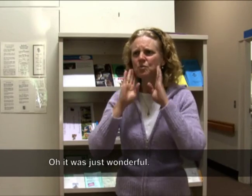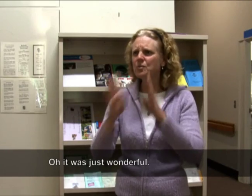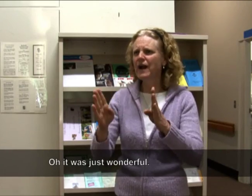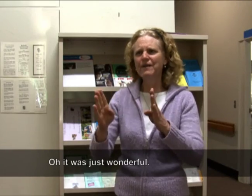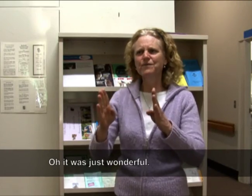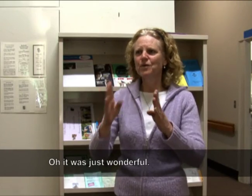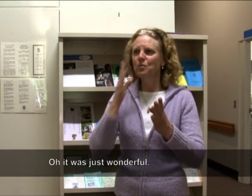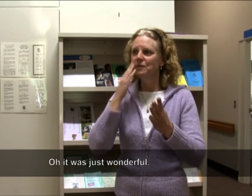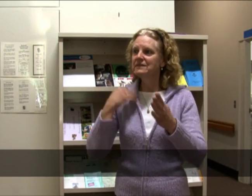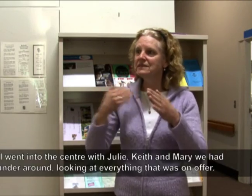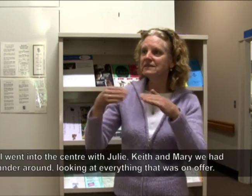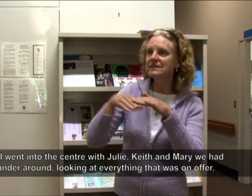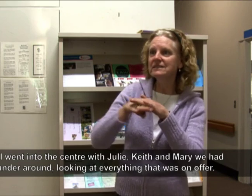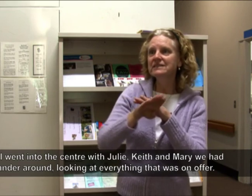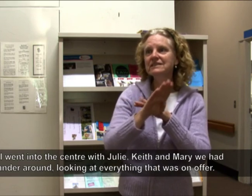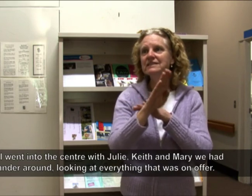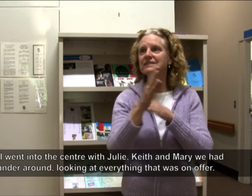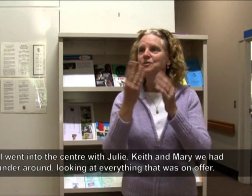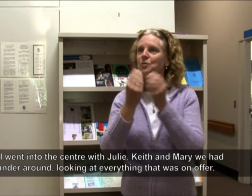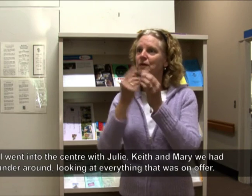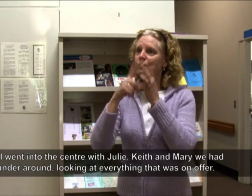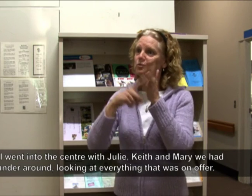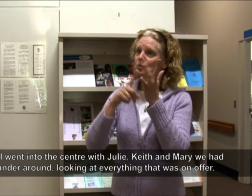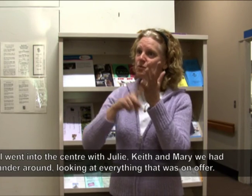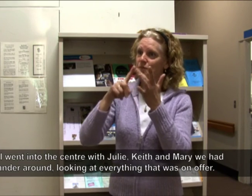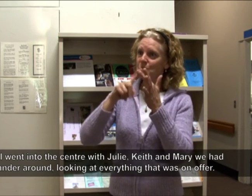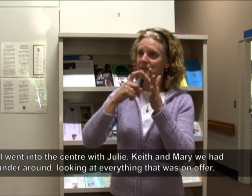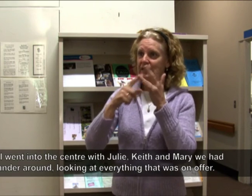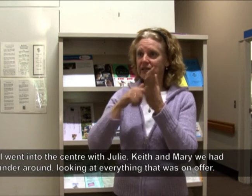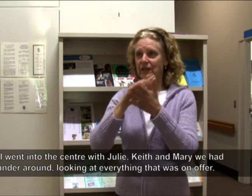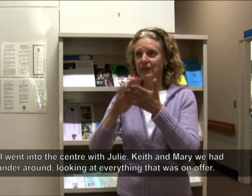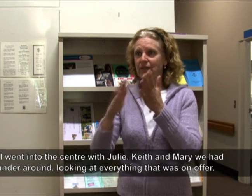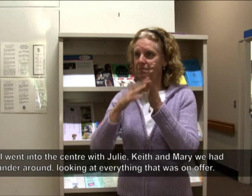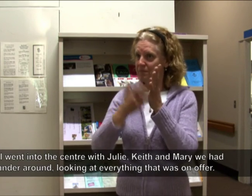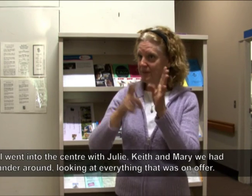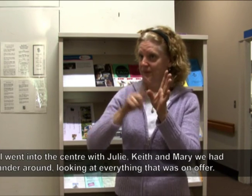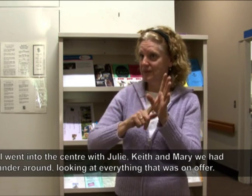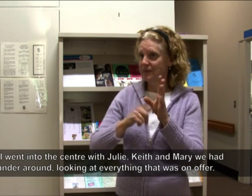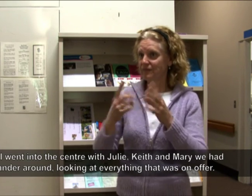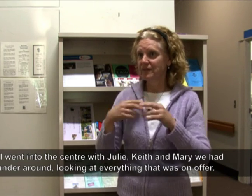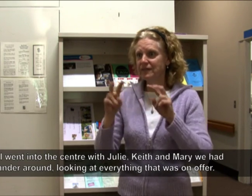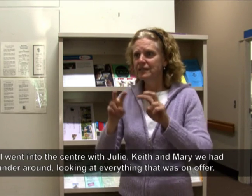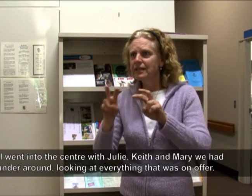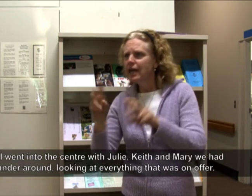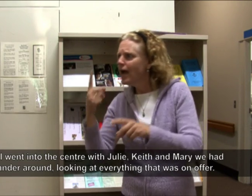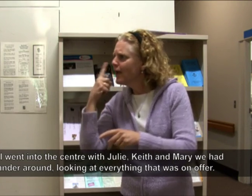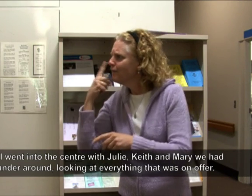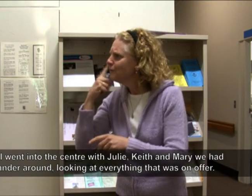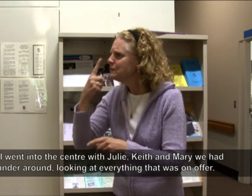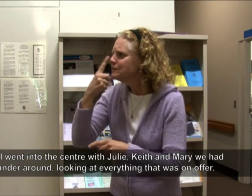Oh, it was just wonderful. When I went into the centre with Julie, Keith and Mary, we just had a wander